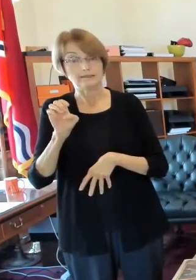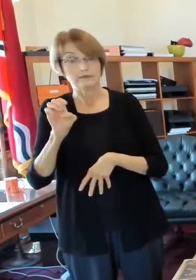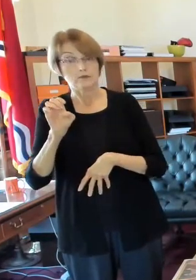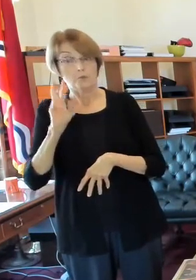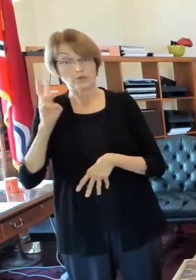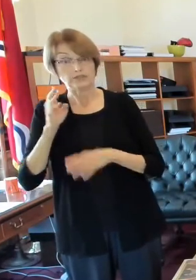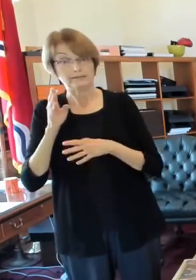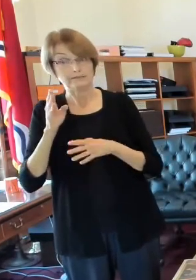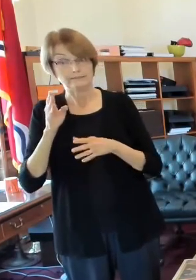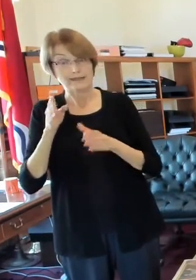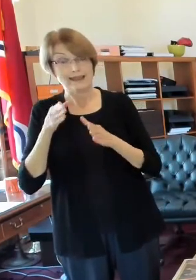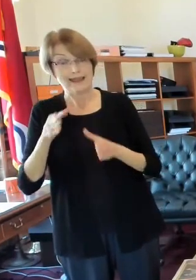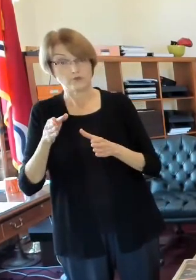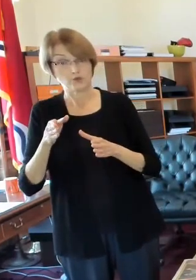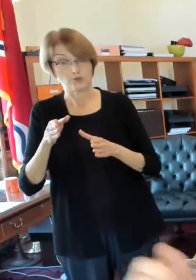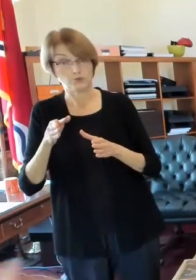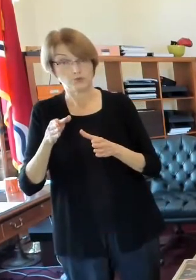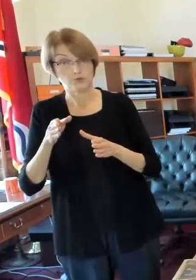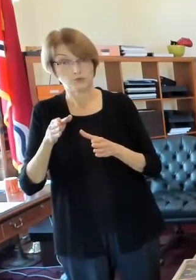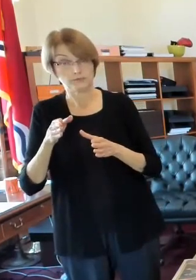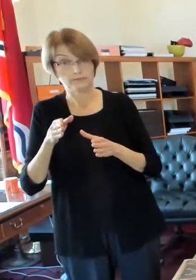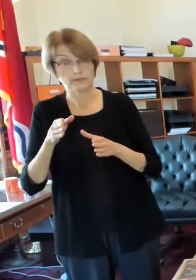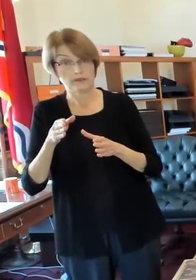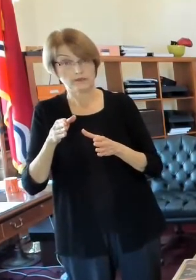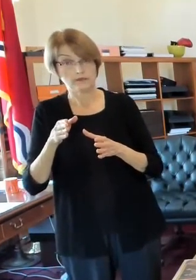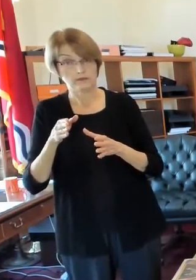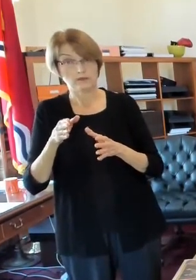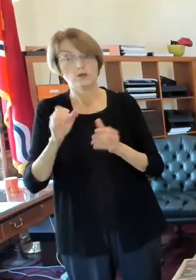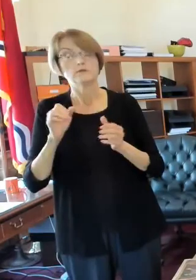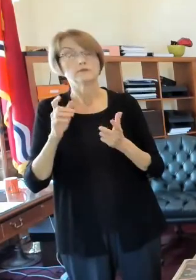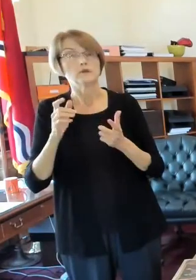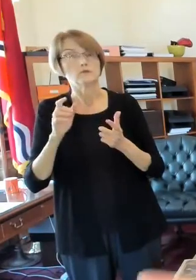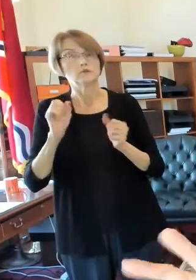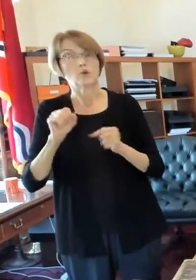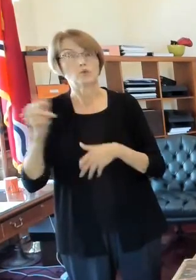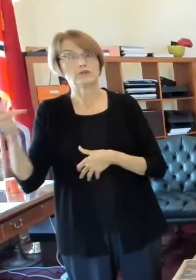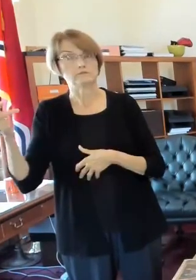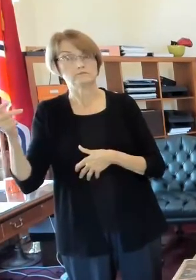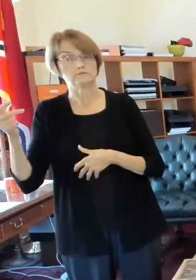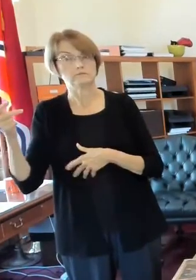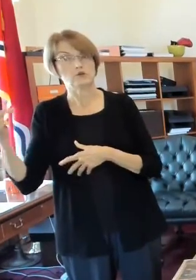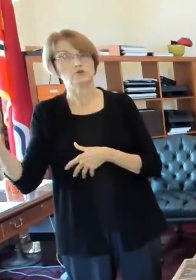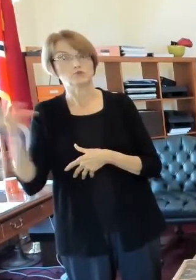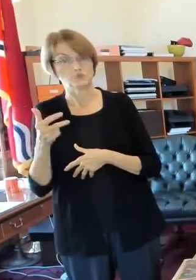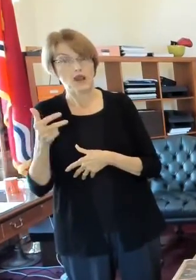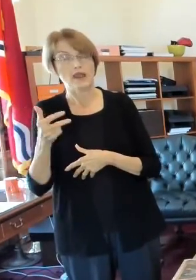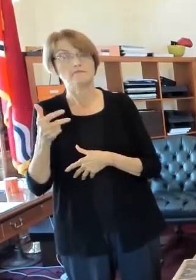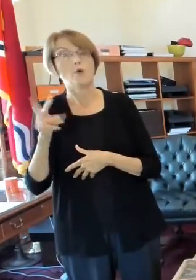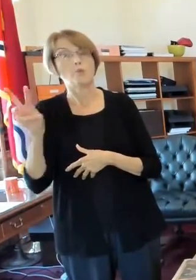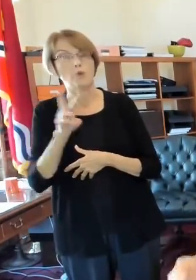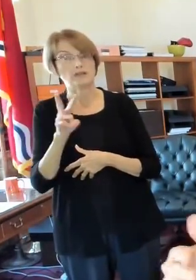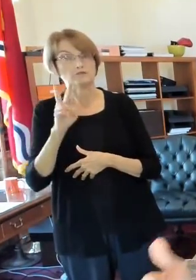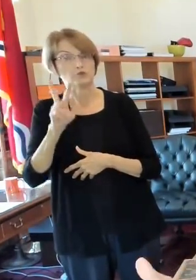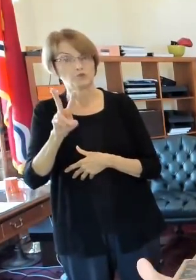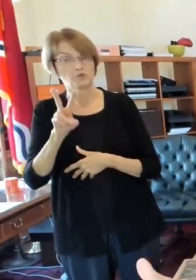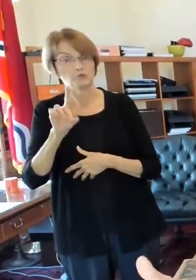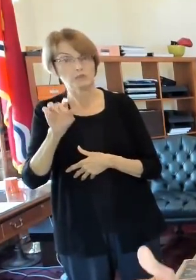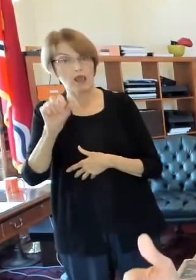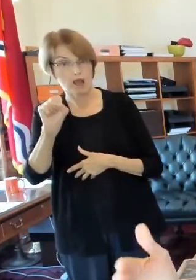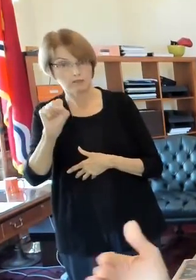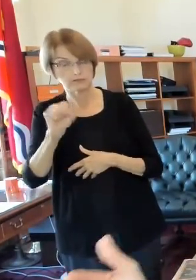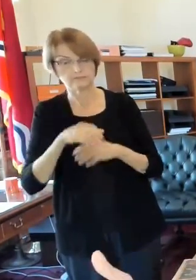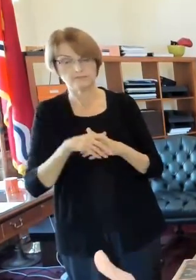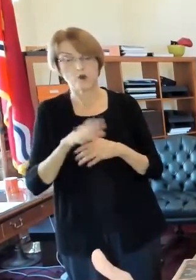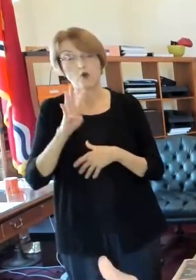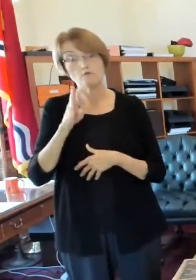street's closed. Well, let me say it the other way. You can only go westbound for 2 blocks. On 4th Street